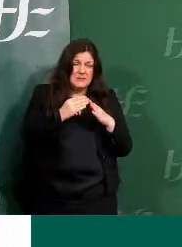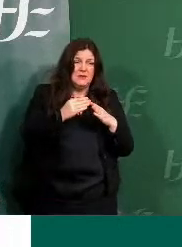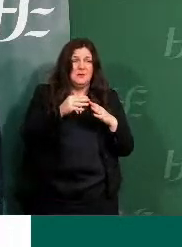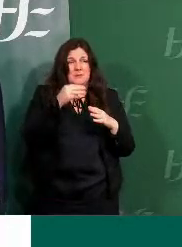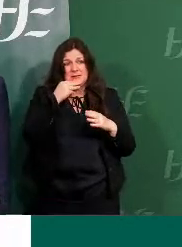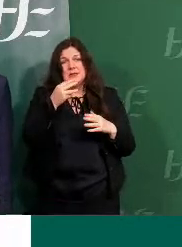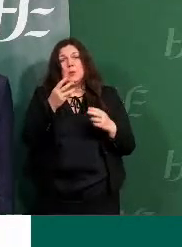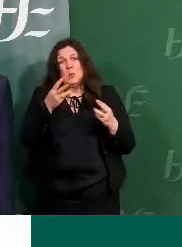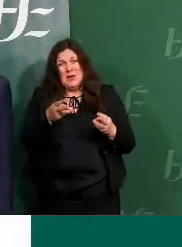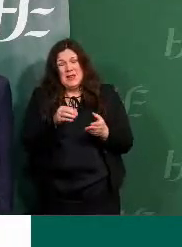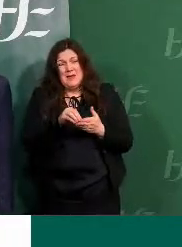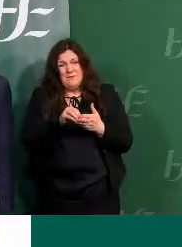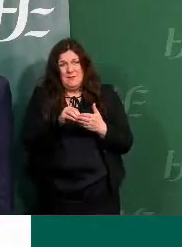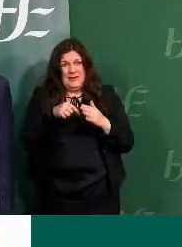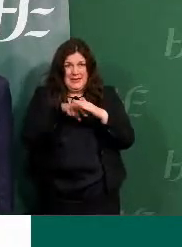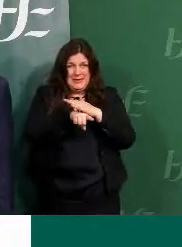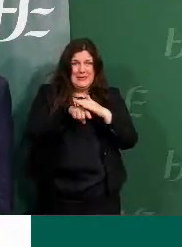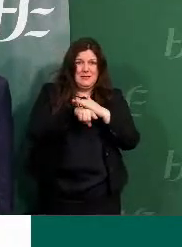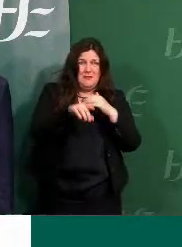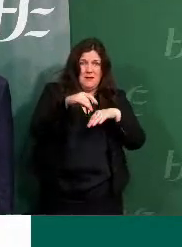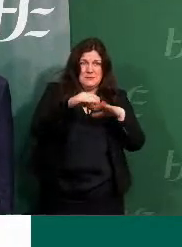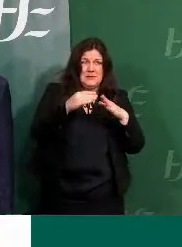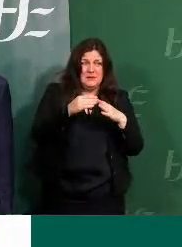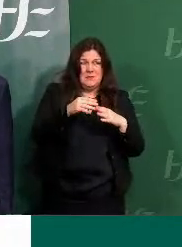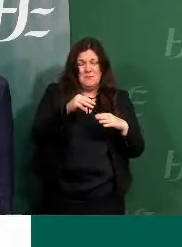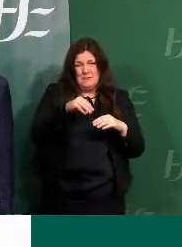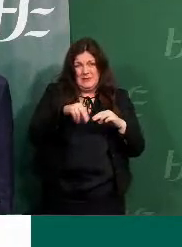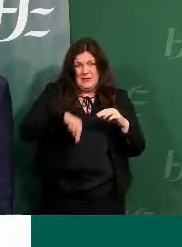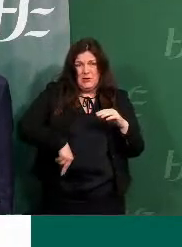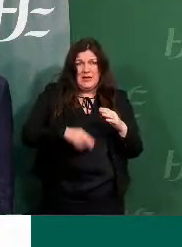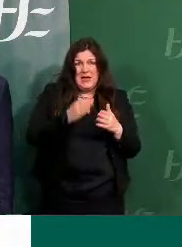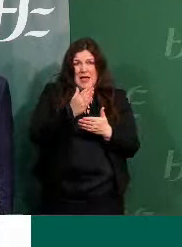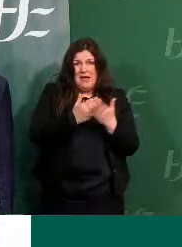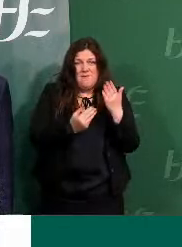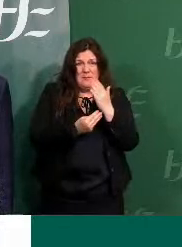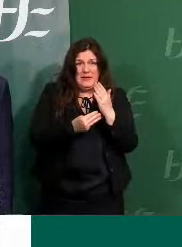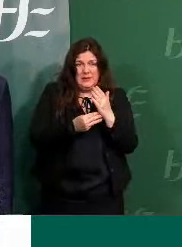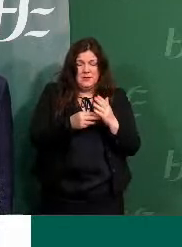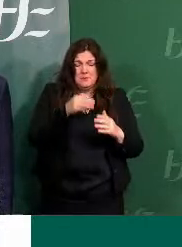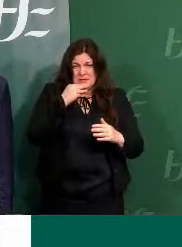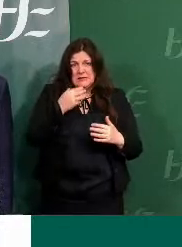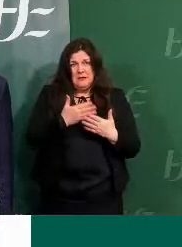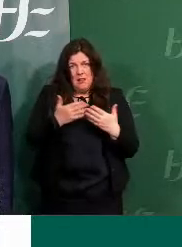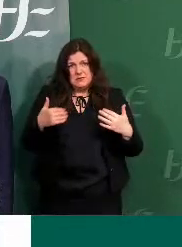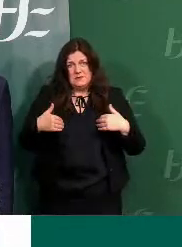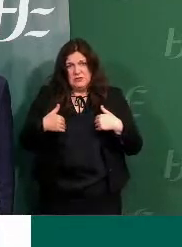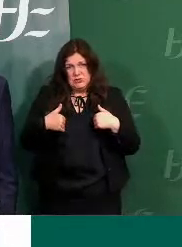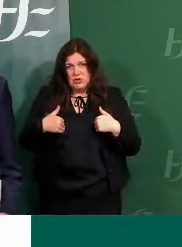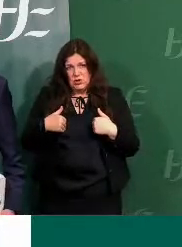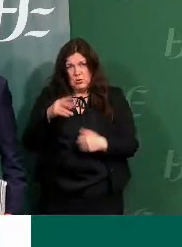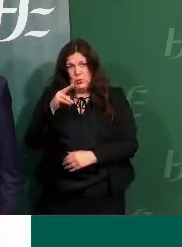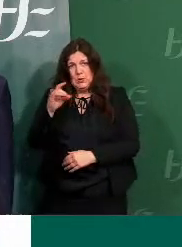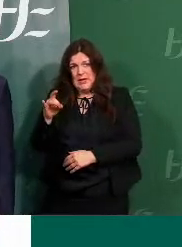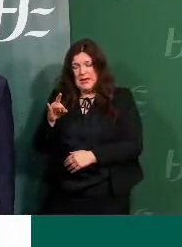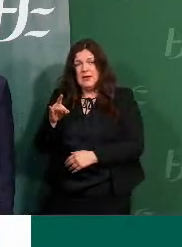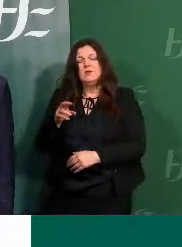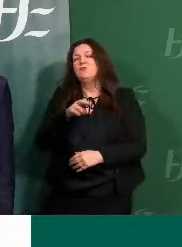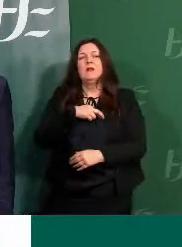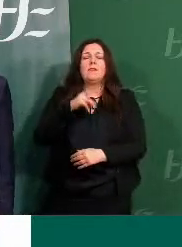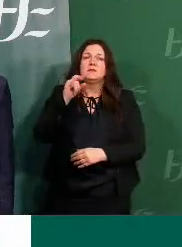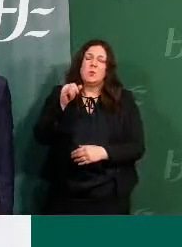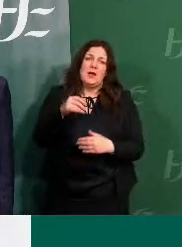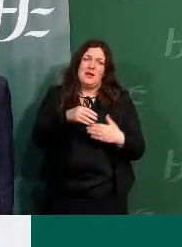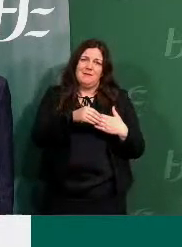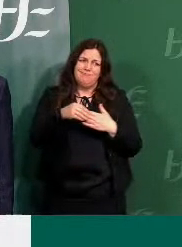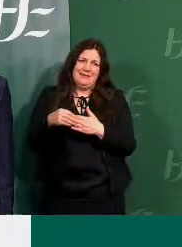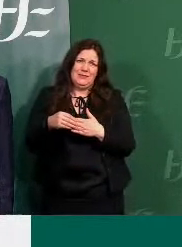admissions up to almost 500,000. And you can see why this certainly caused considerable concern in the UK and led to the introduction of